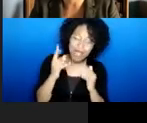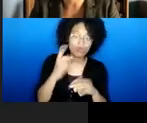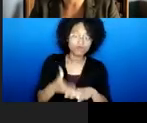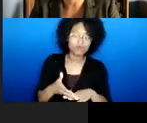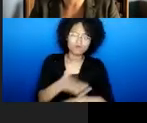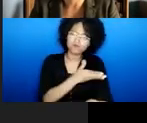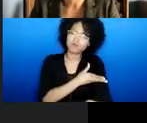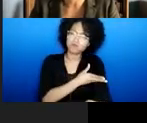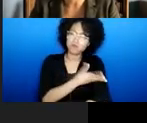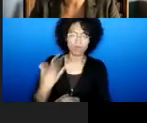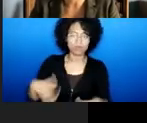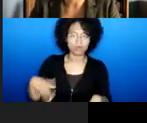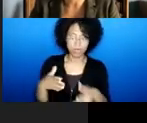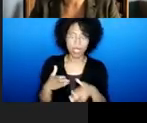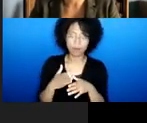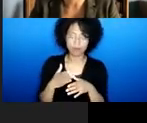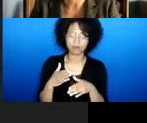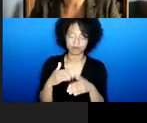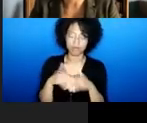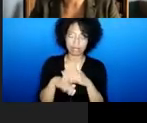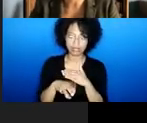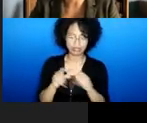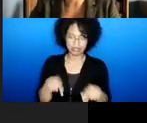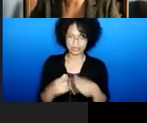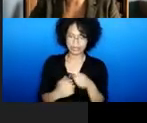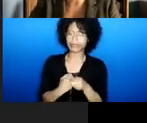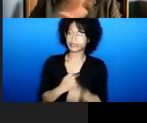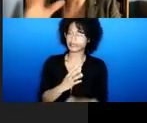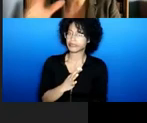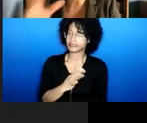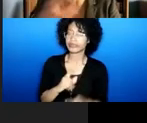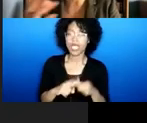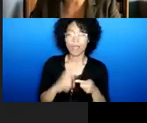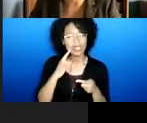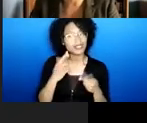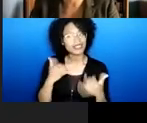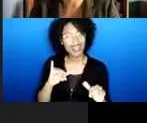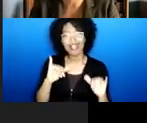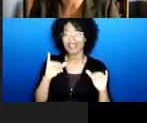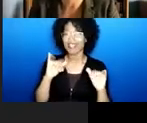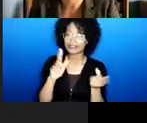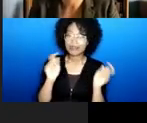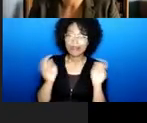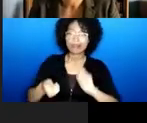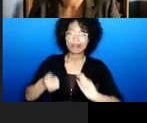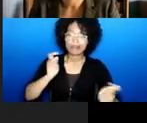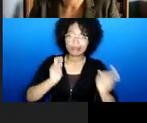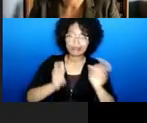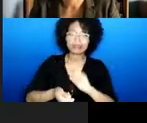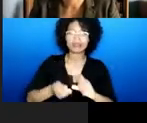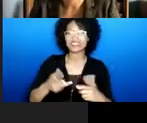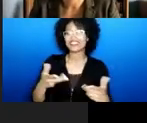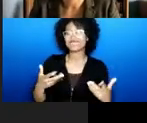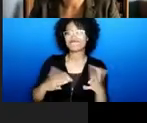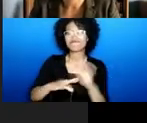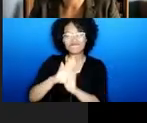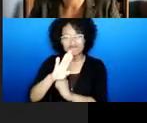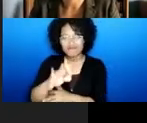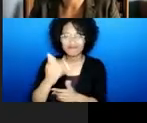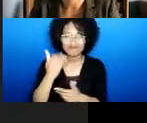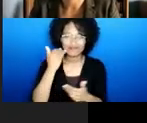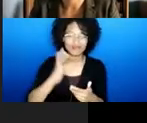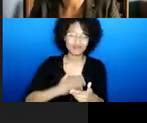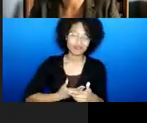for access, but certainly it is always a process of evolution and growth. And so there will be